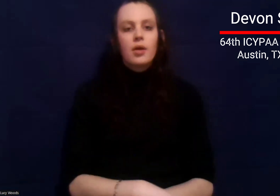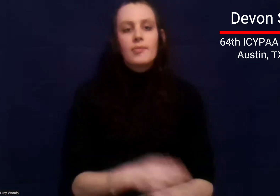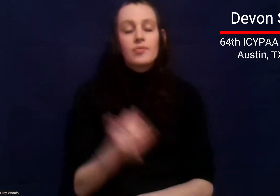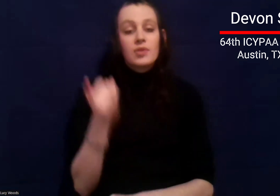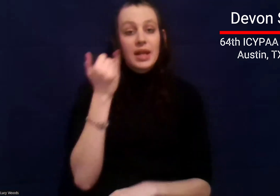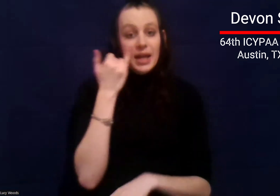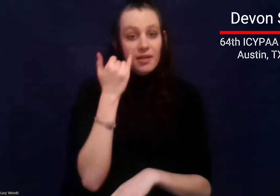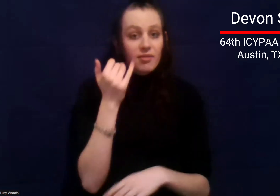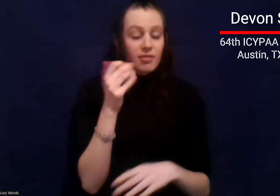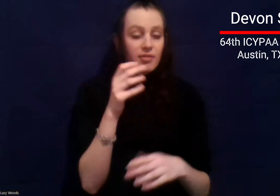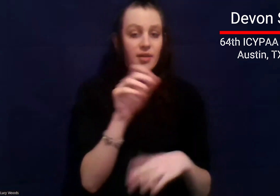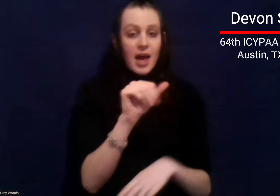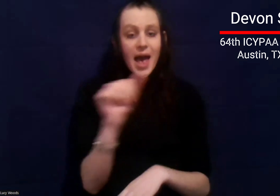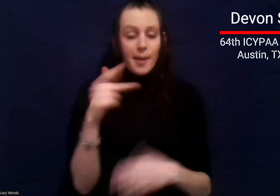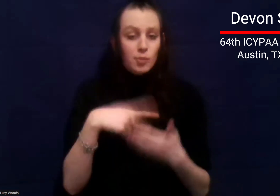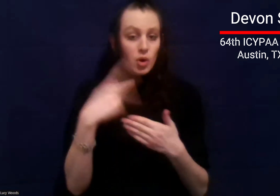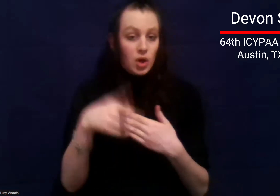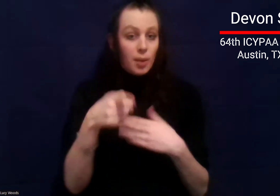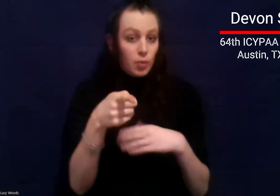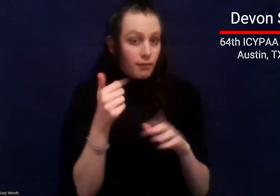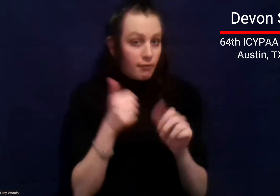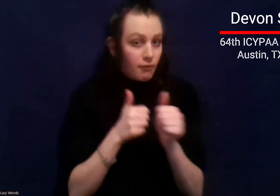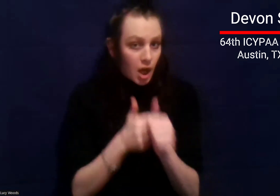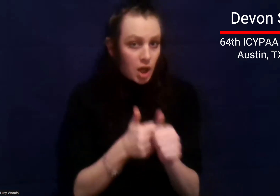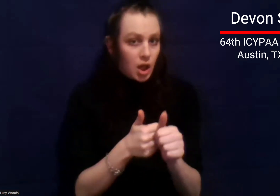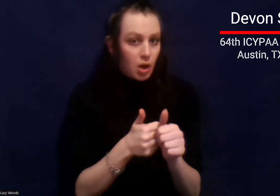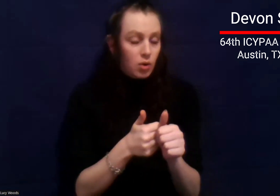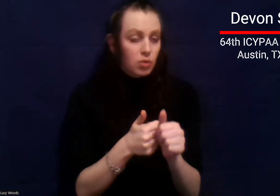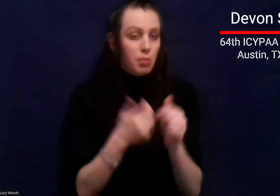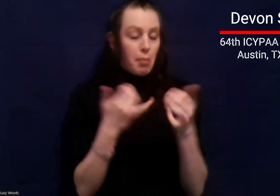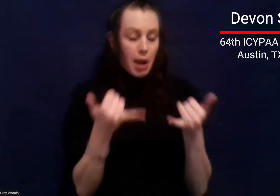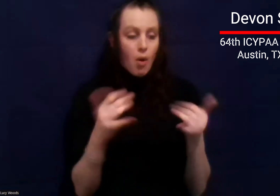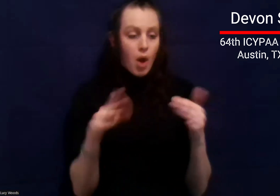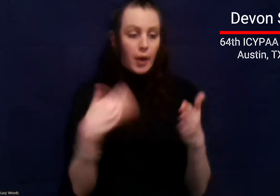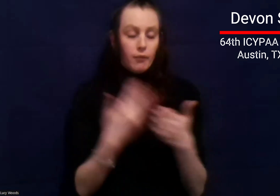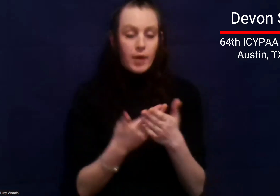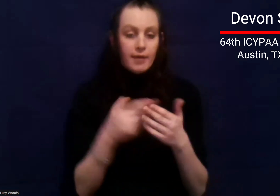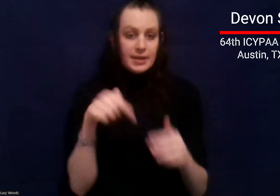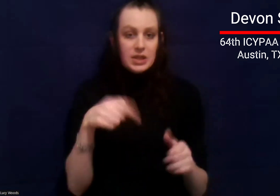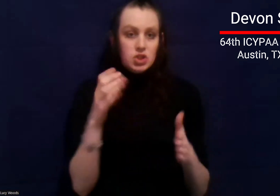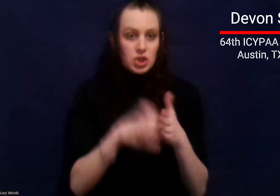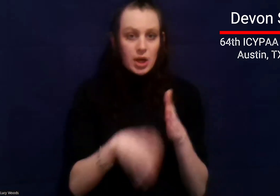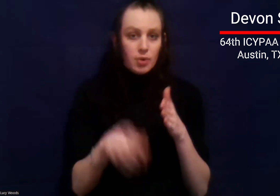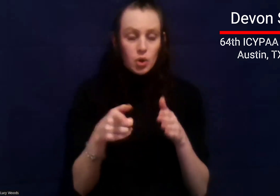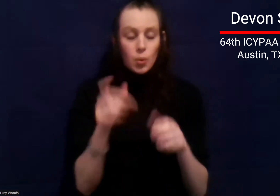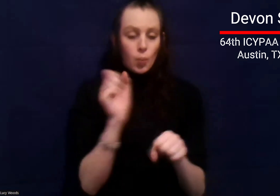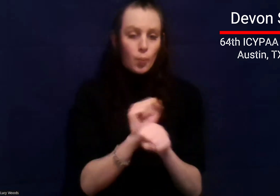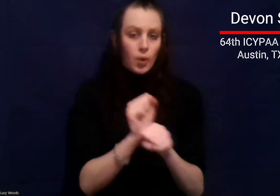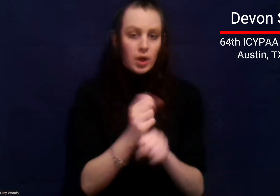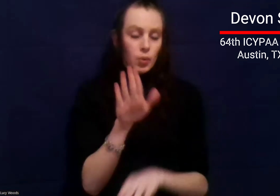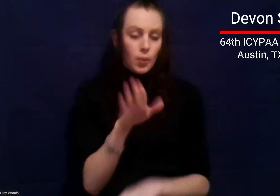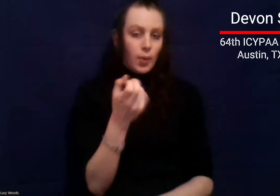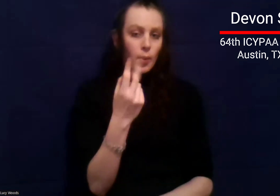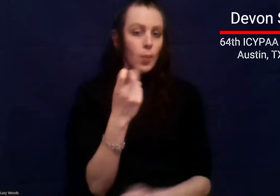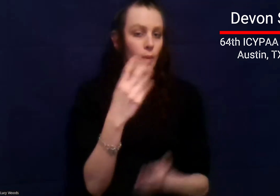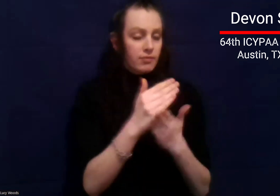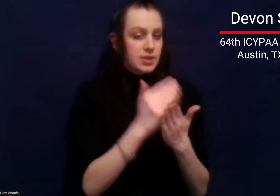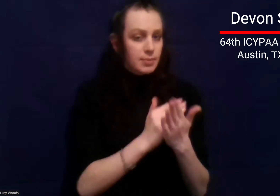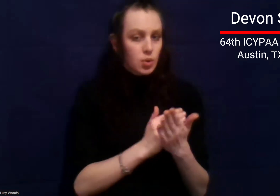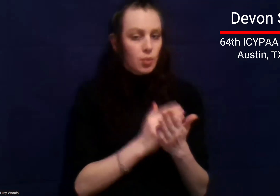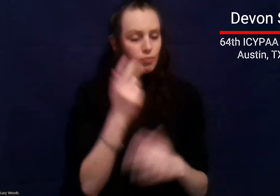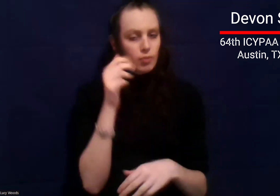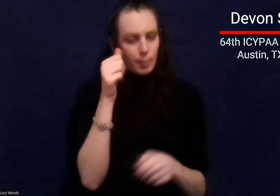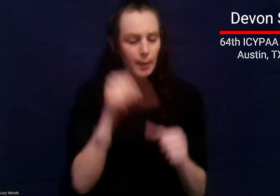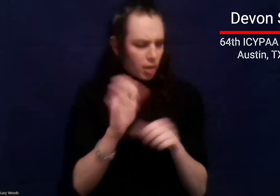of Alcoholics Anonymous, by the time you're in this chapter, you'll have been working on your 12th step. So just keep that in mind as I go through